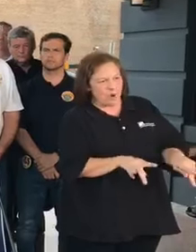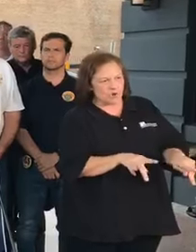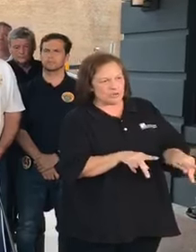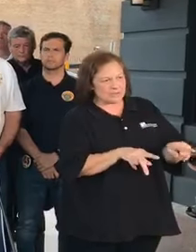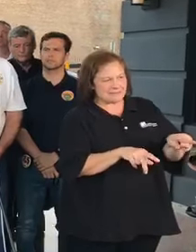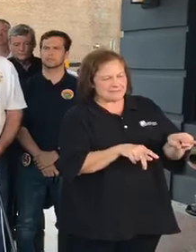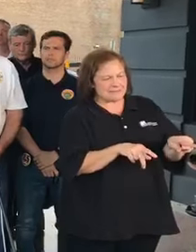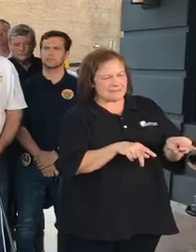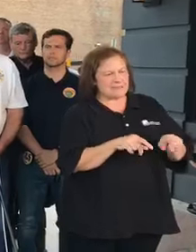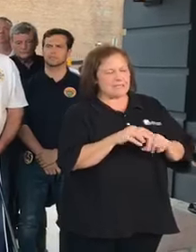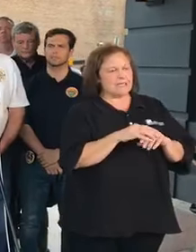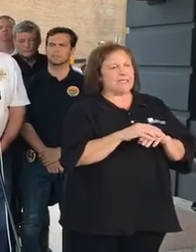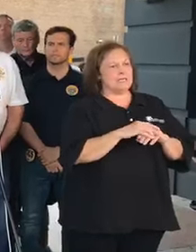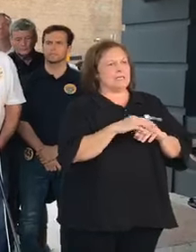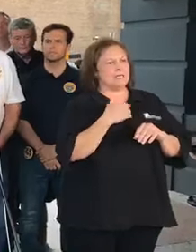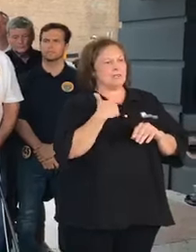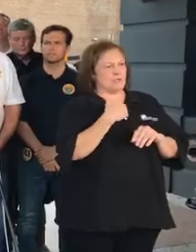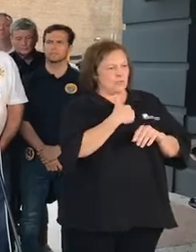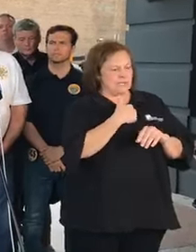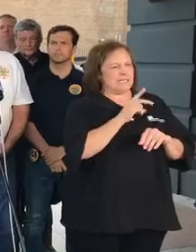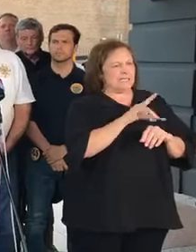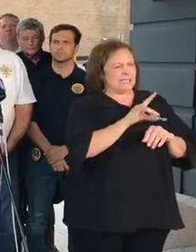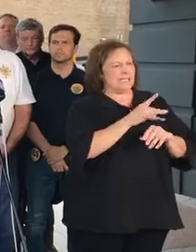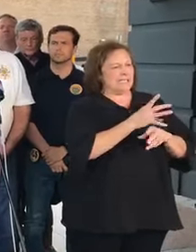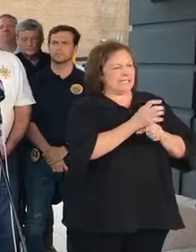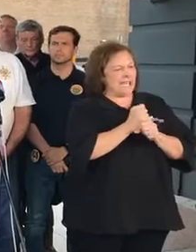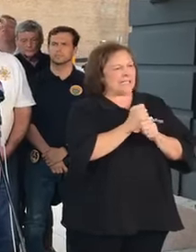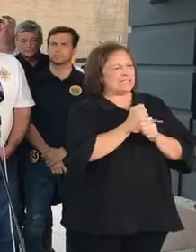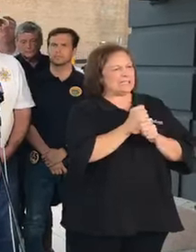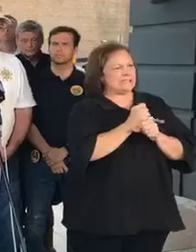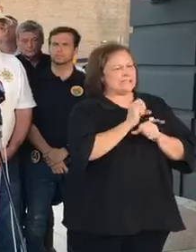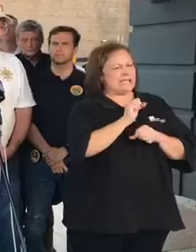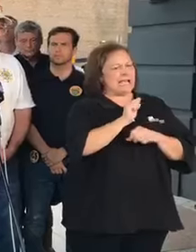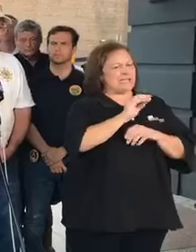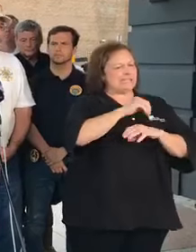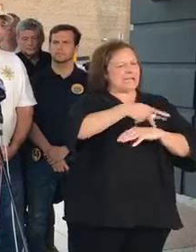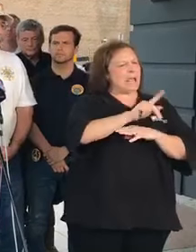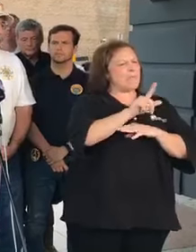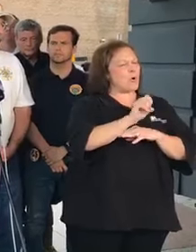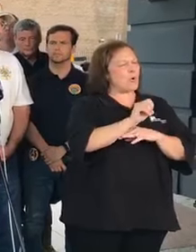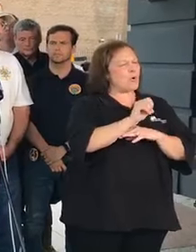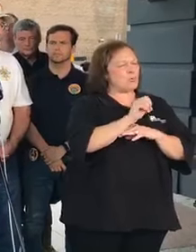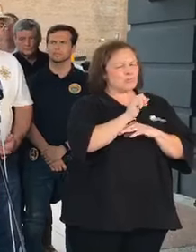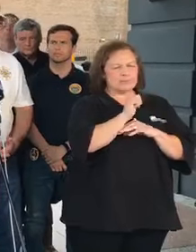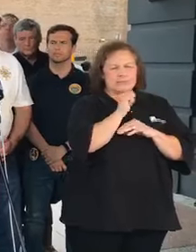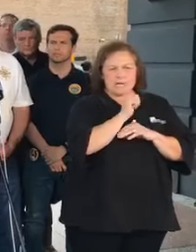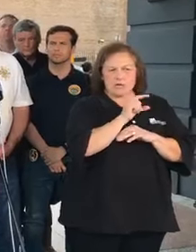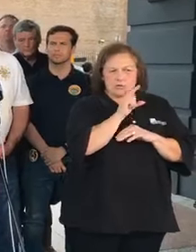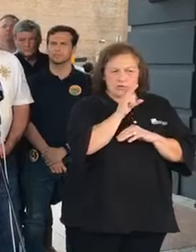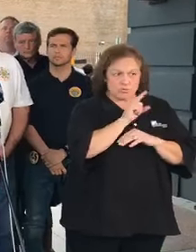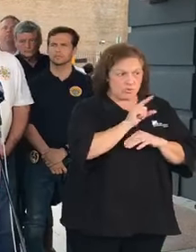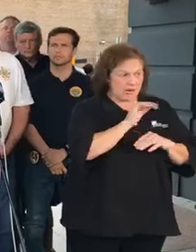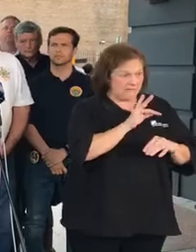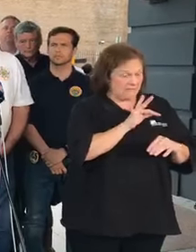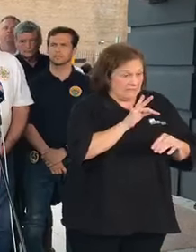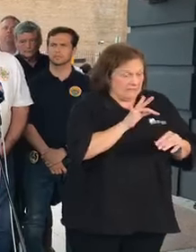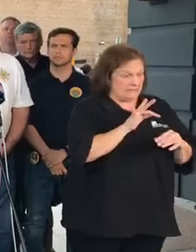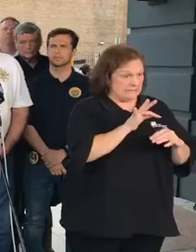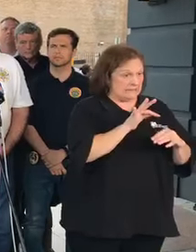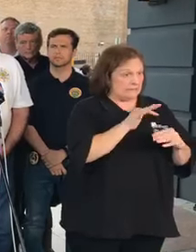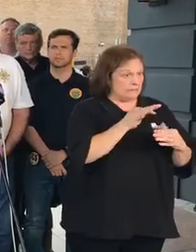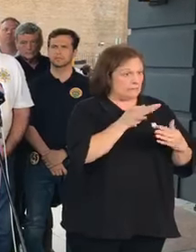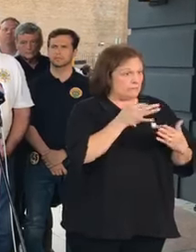We have managed to collect a sample. We're not sure if it's viable, but we